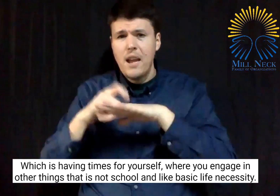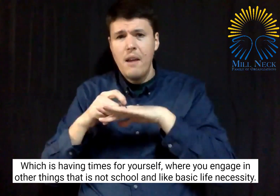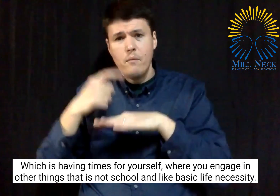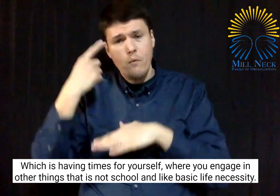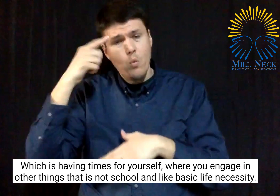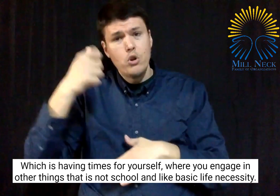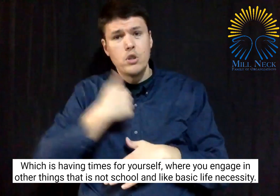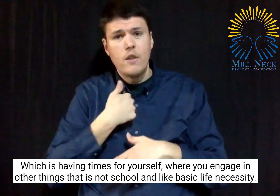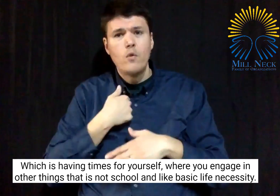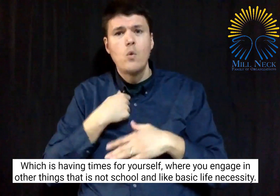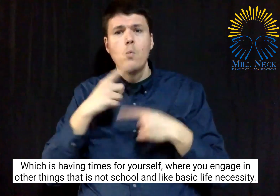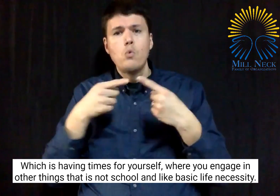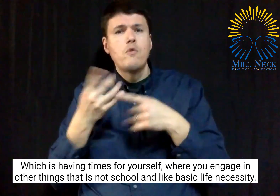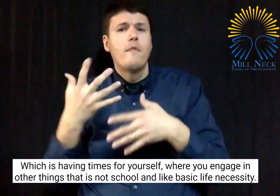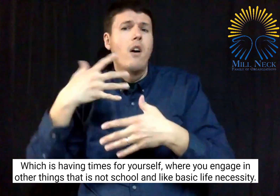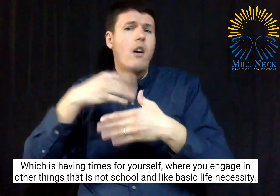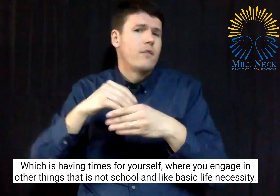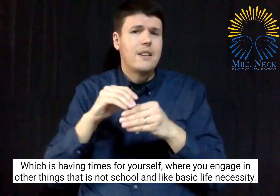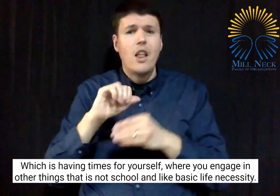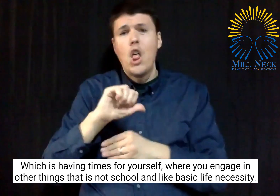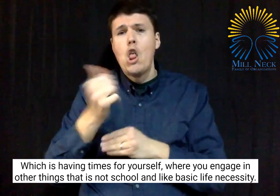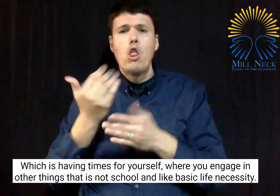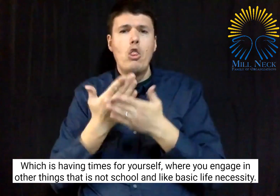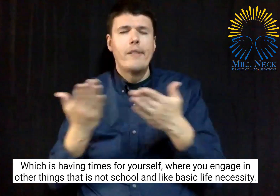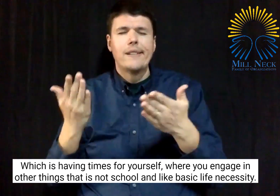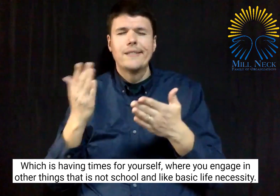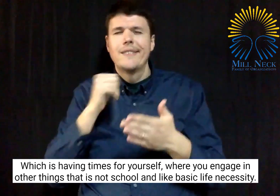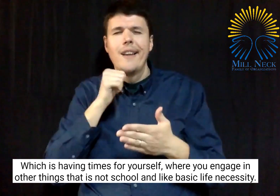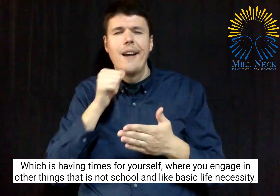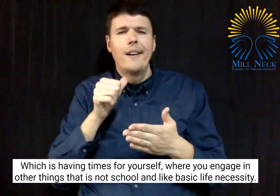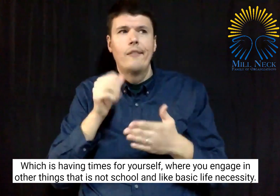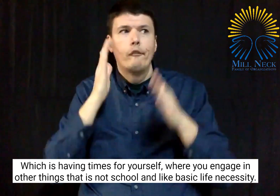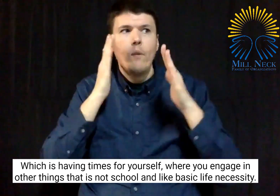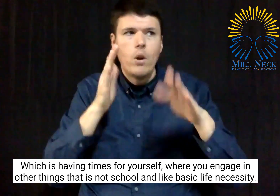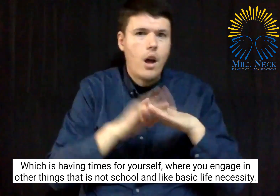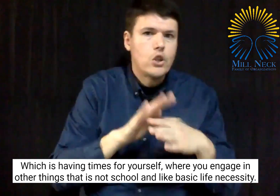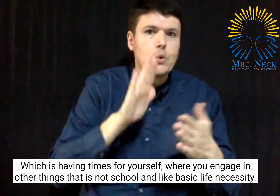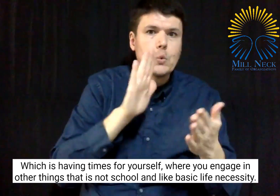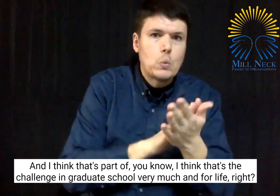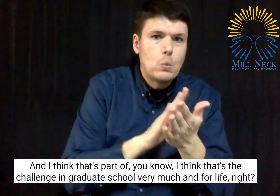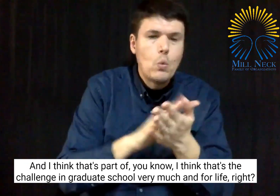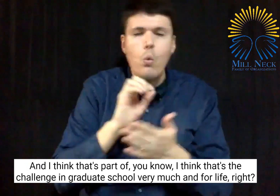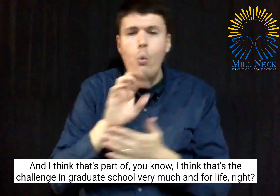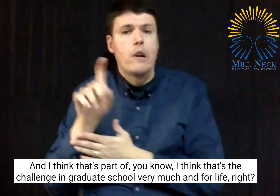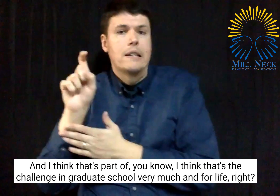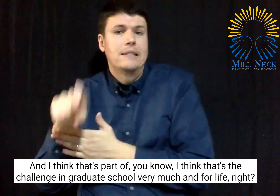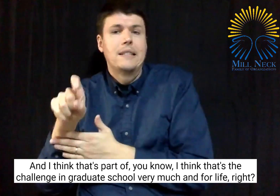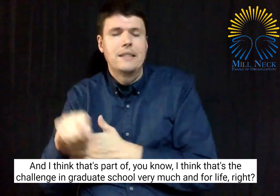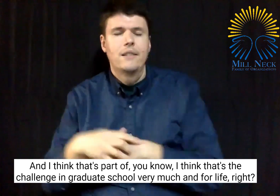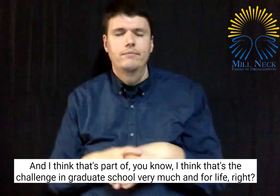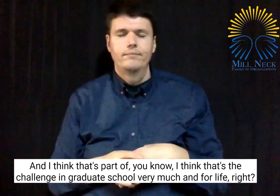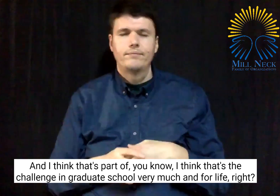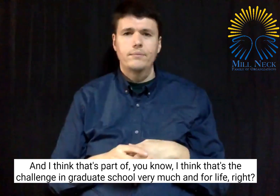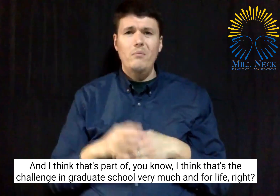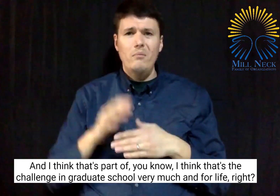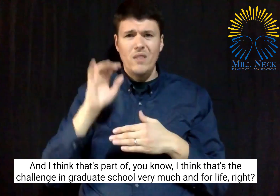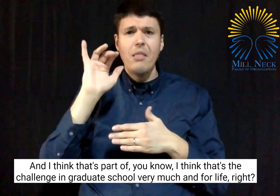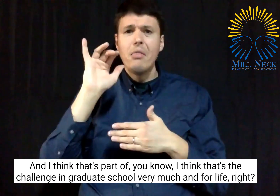where you engage in other things that is not school and like basic life necessity. And I think that's part of, I think that's